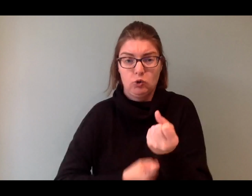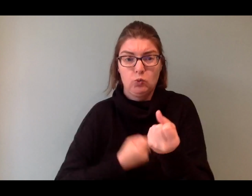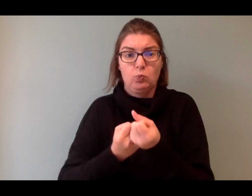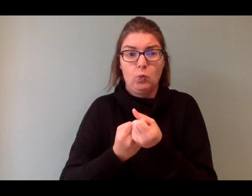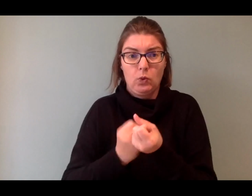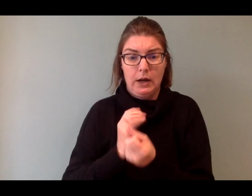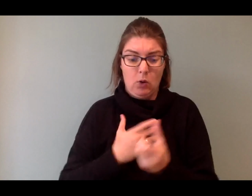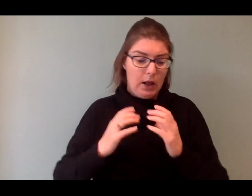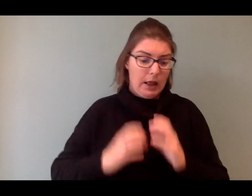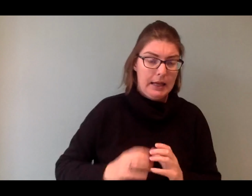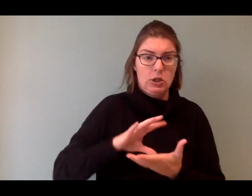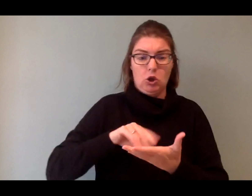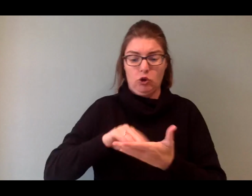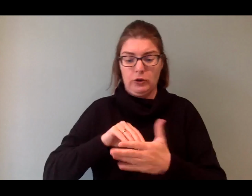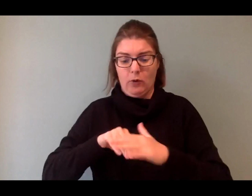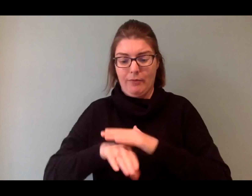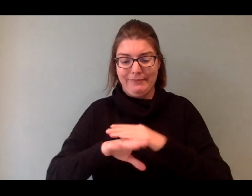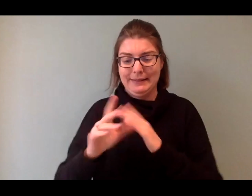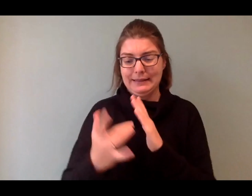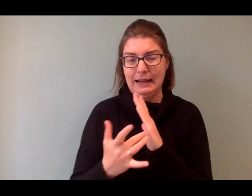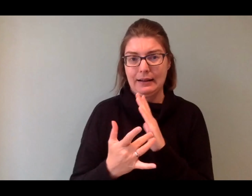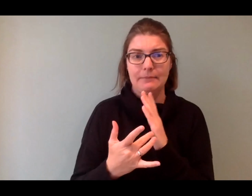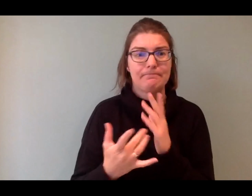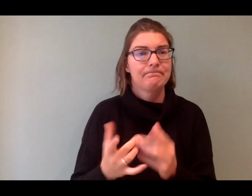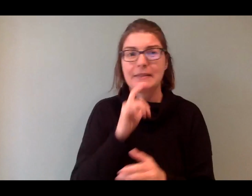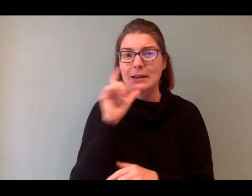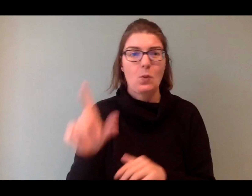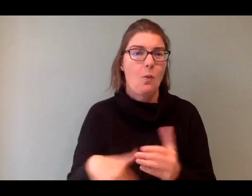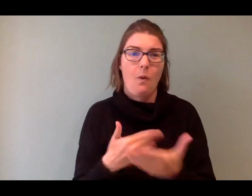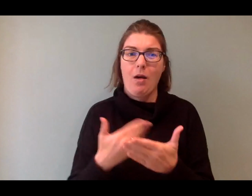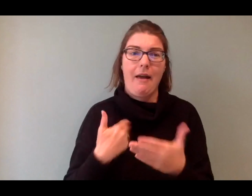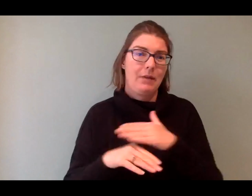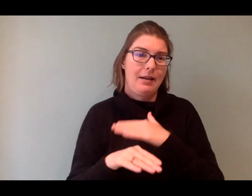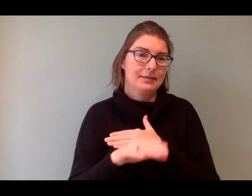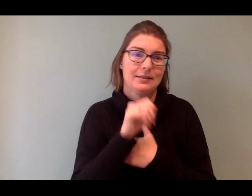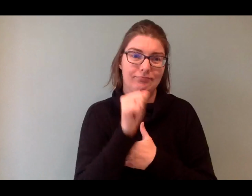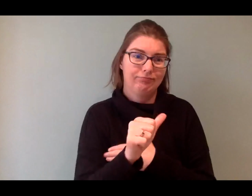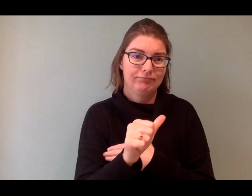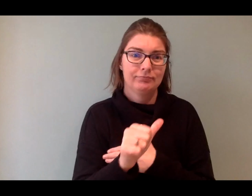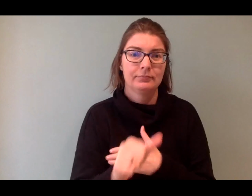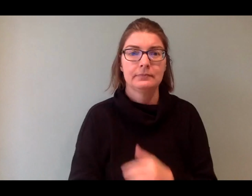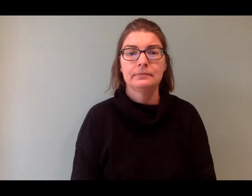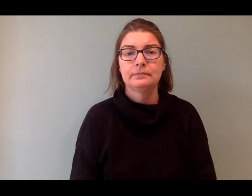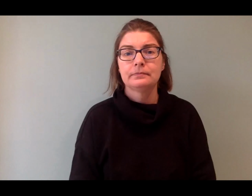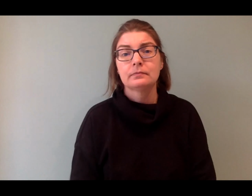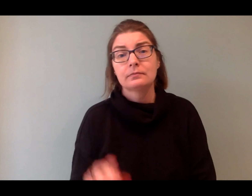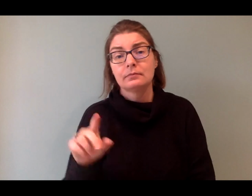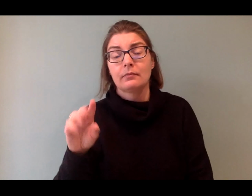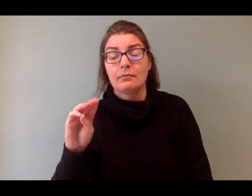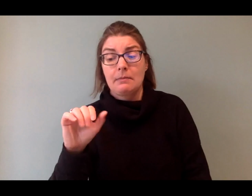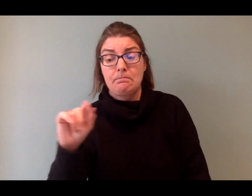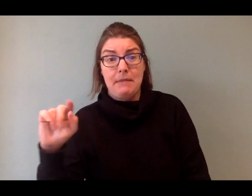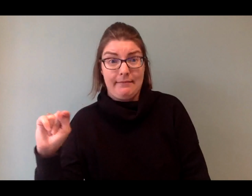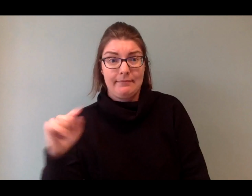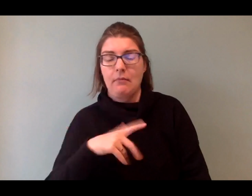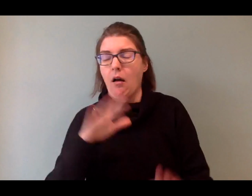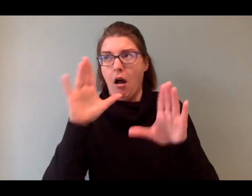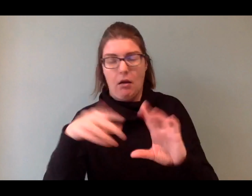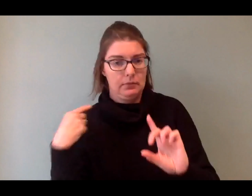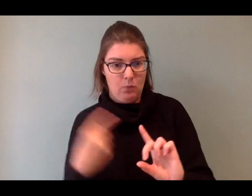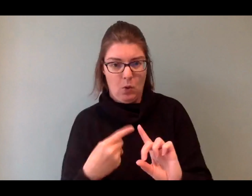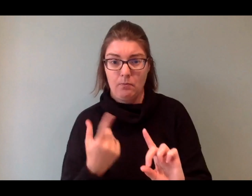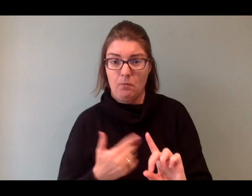clients and learners in accessing technology, they don't all have access to it. It's a fantastic point. I think one